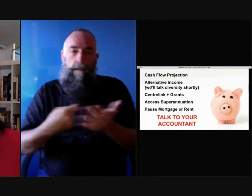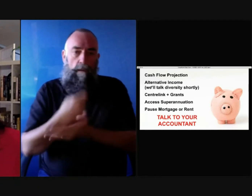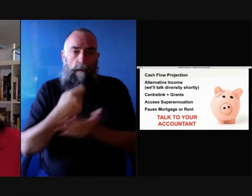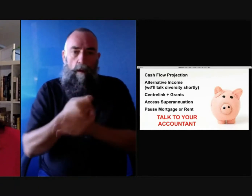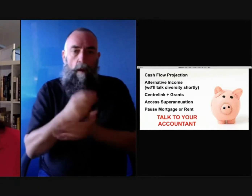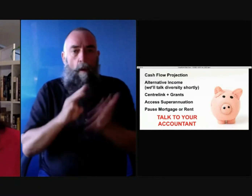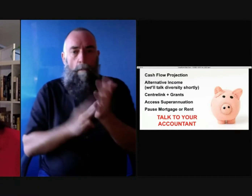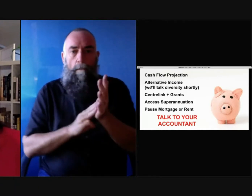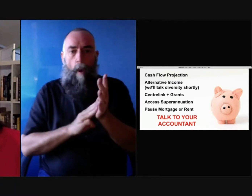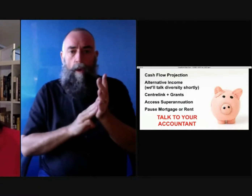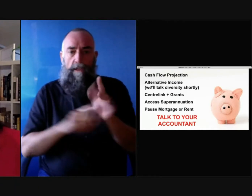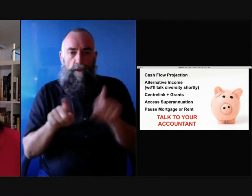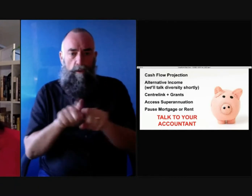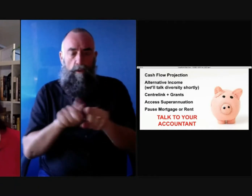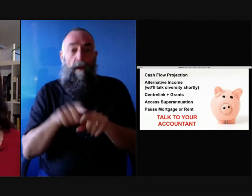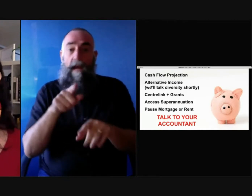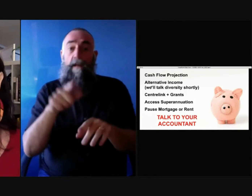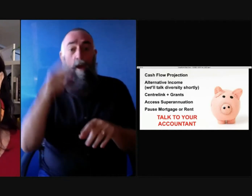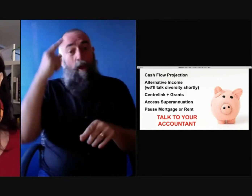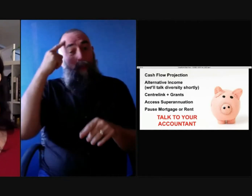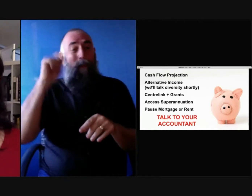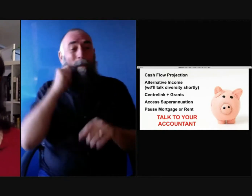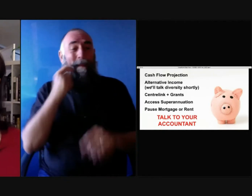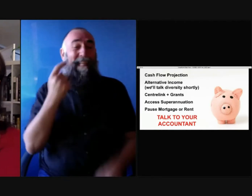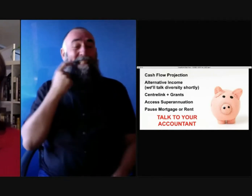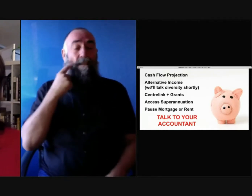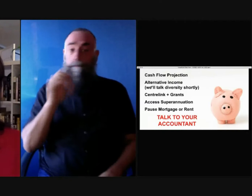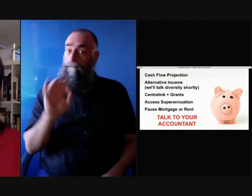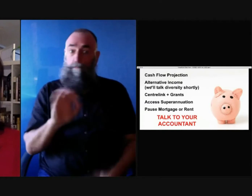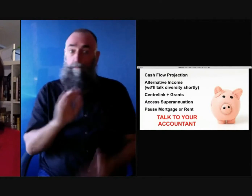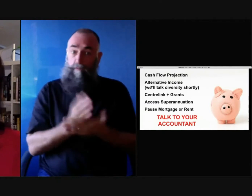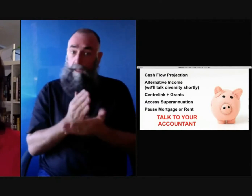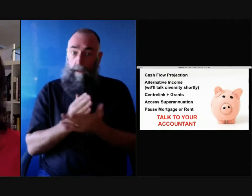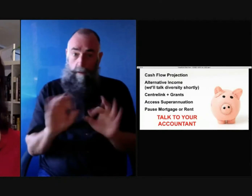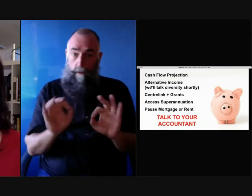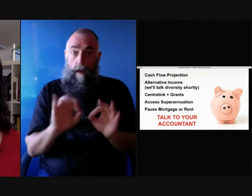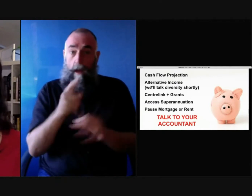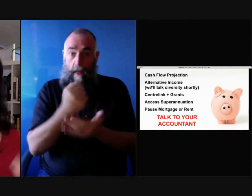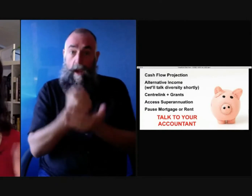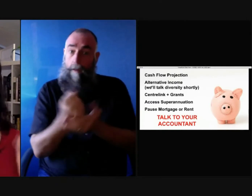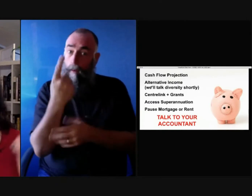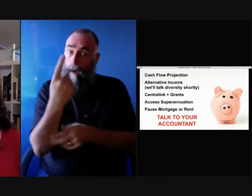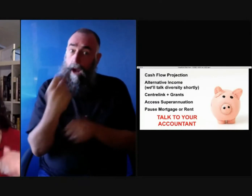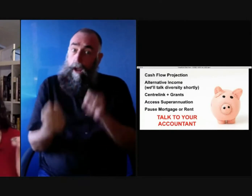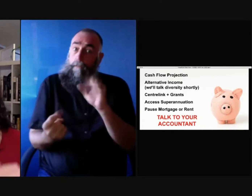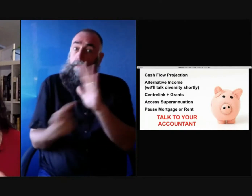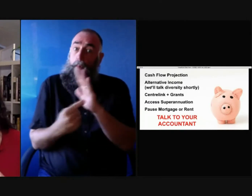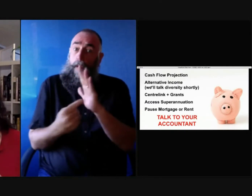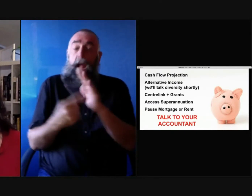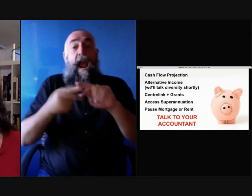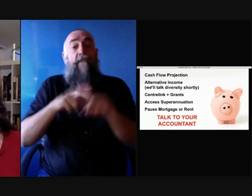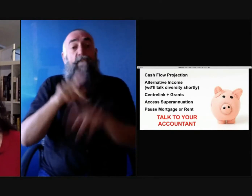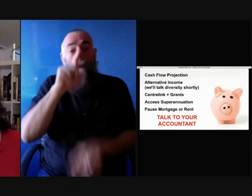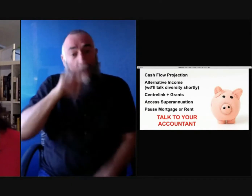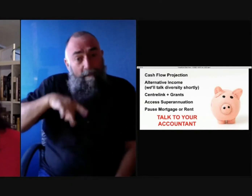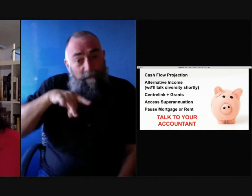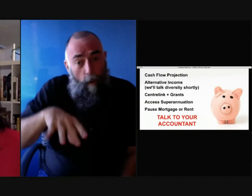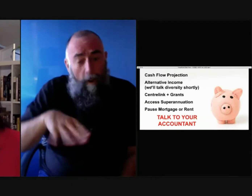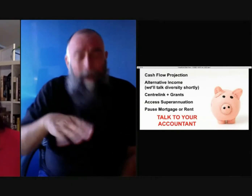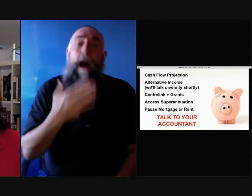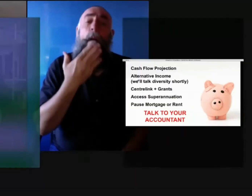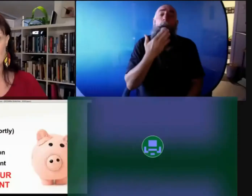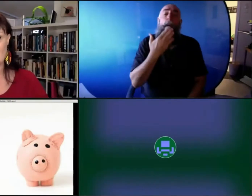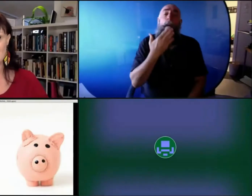the magical answer that we thought it was going to be. The really important thing about all of these is that if you can afford it, please do talk to